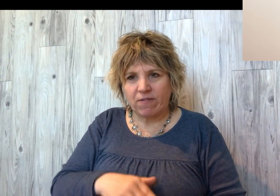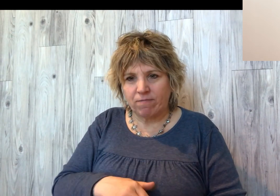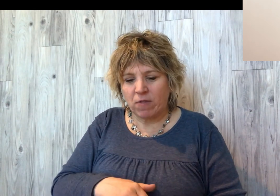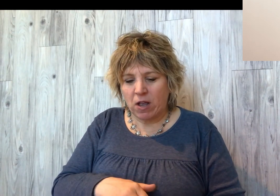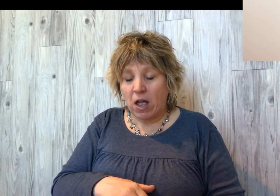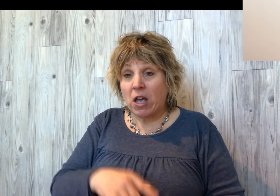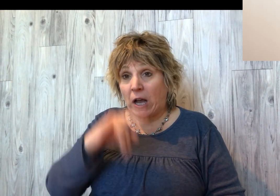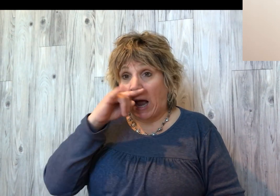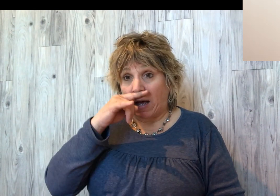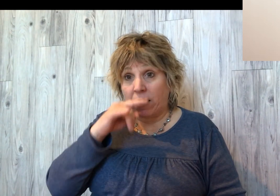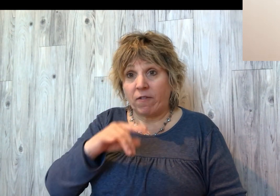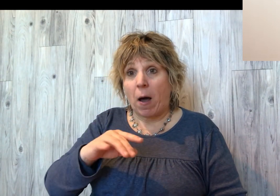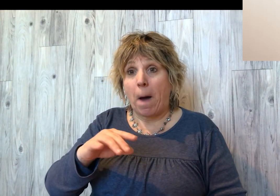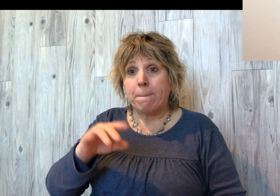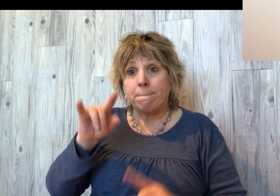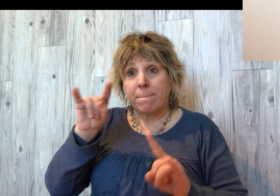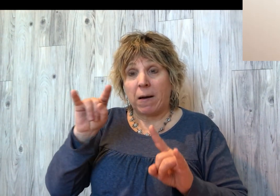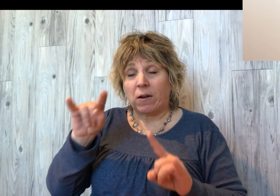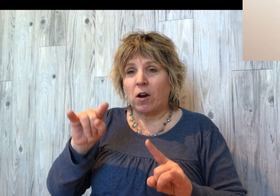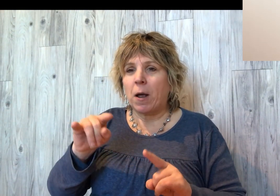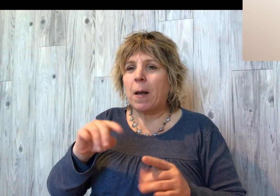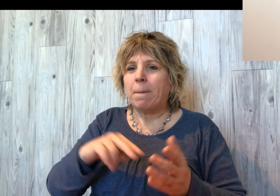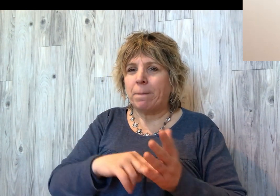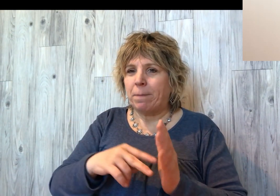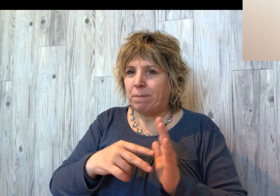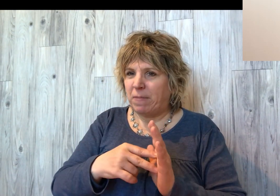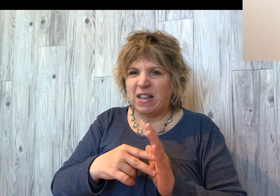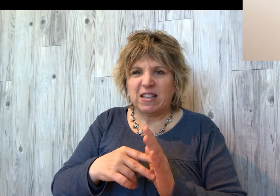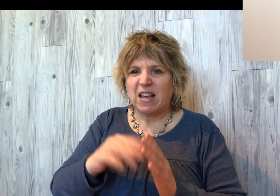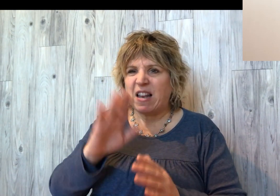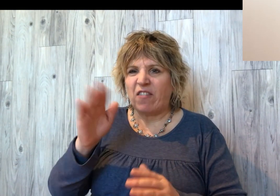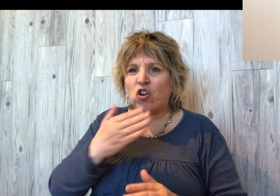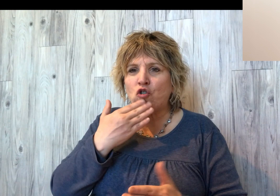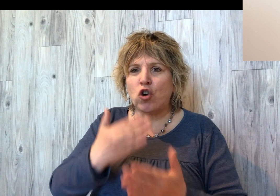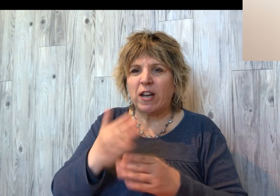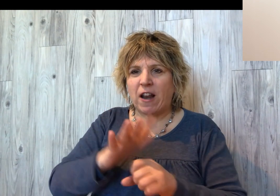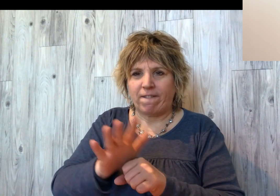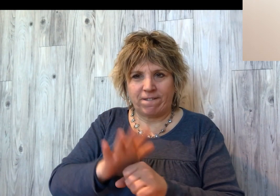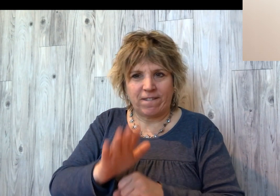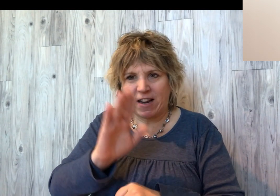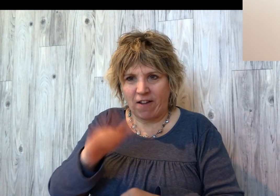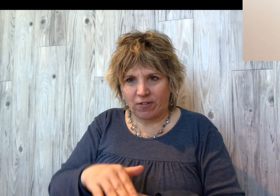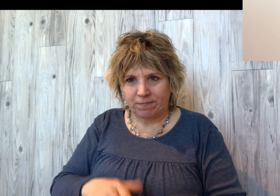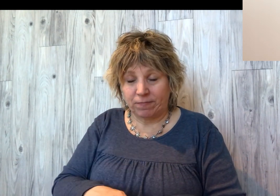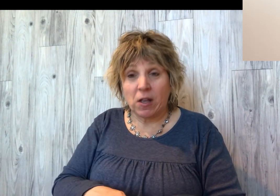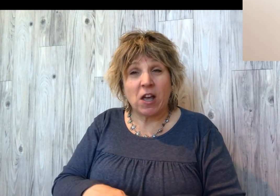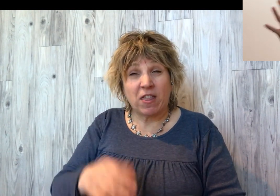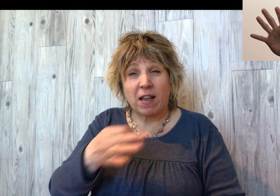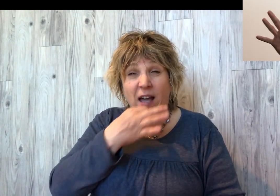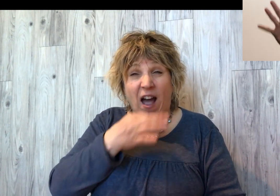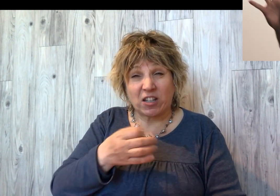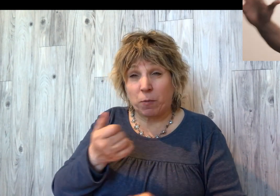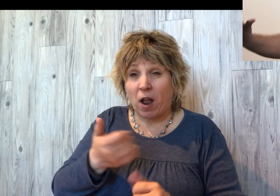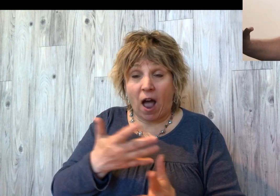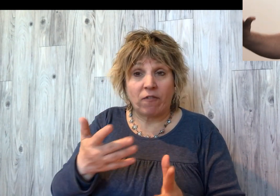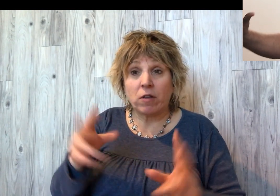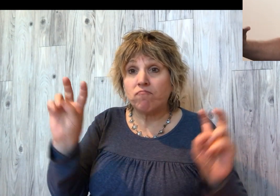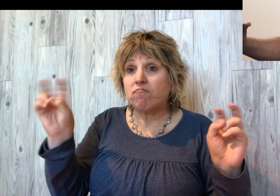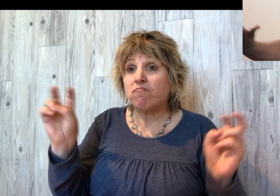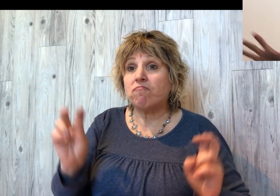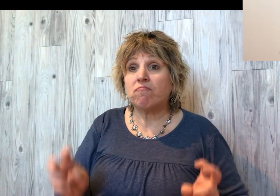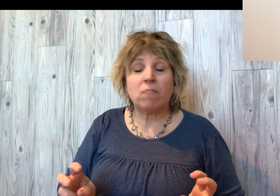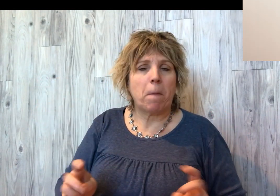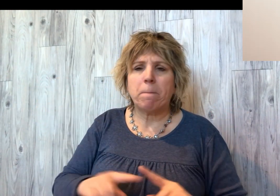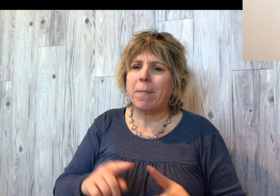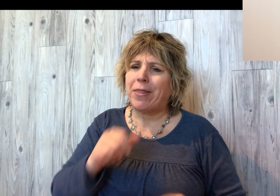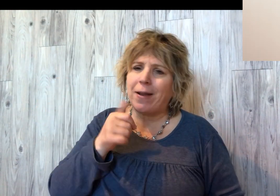satisfied. If you're the child of a mocker, you will never measure up. You're never good enough. They think they're the expert on every